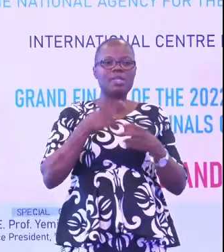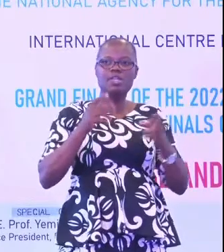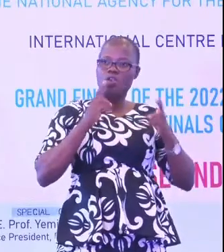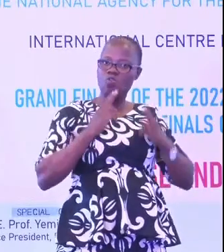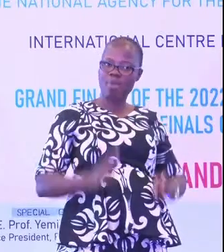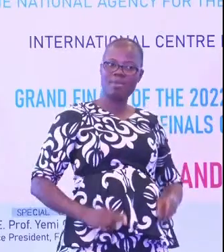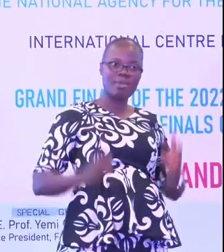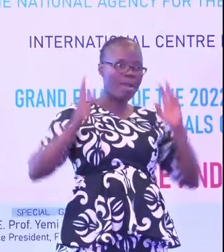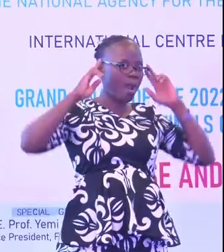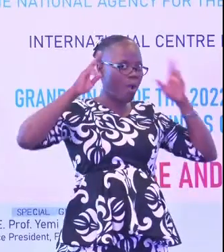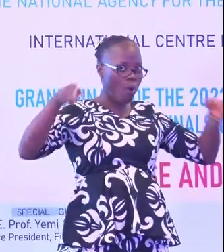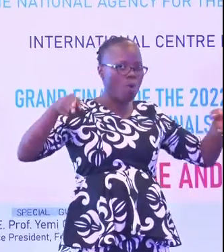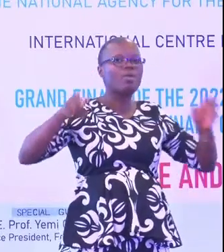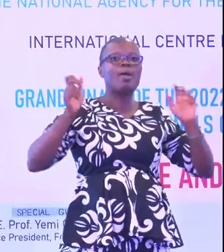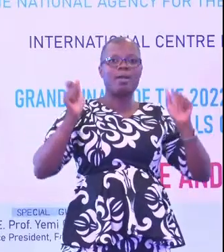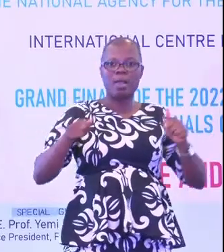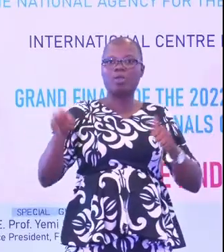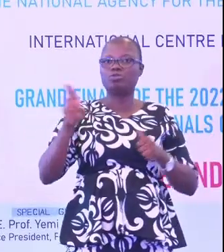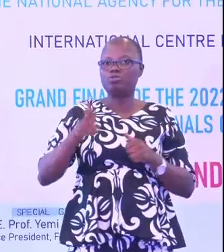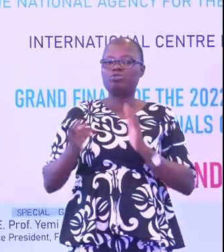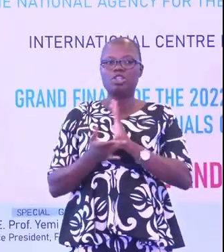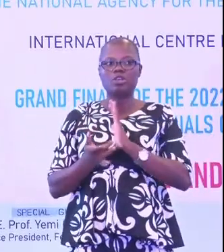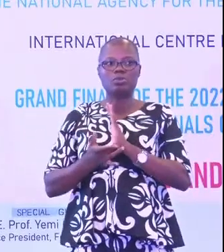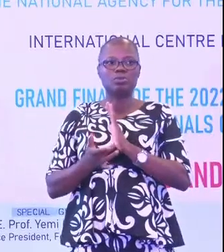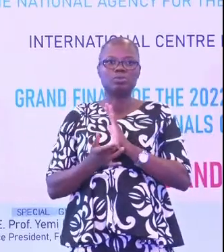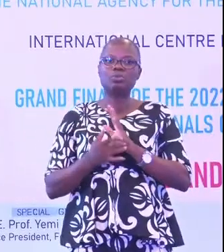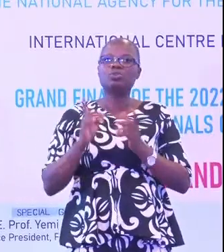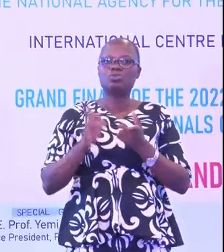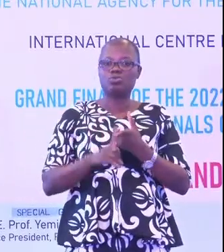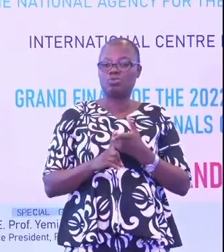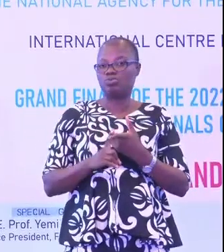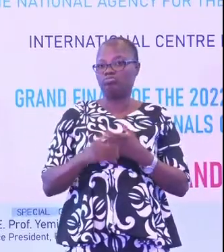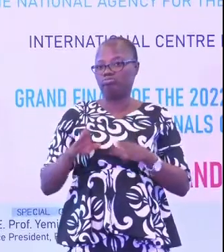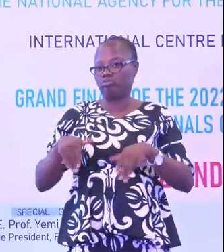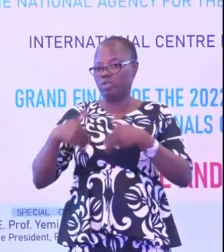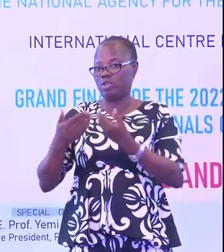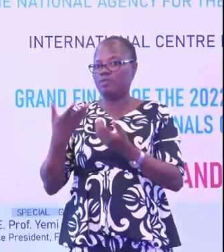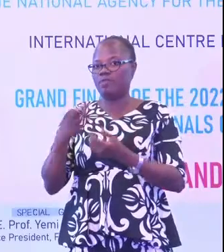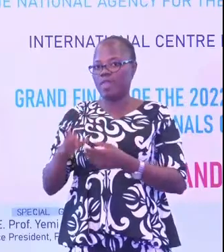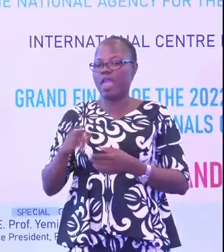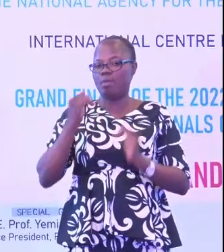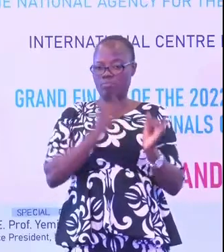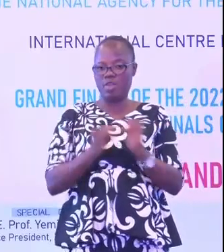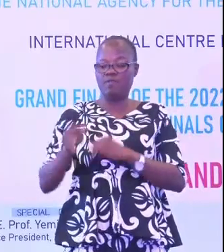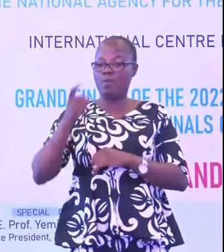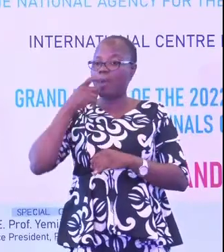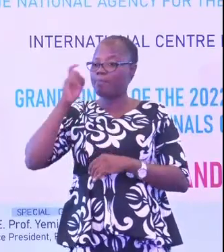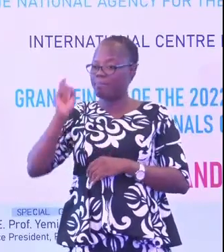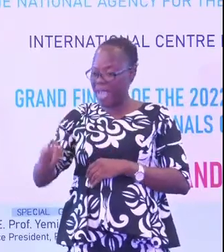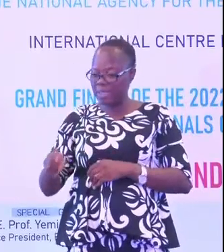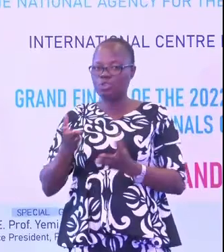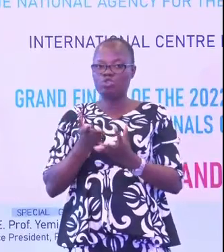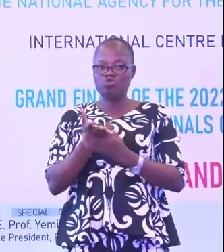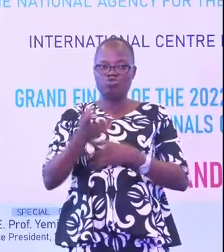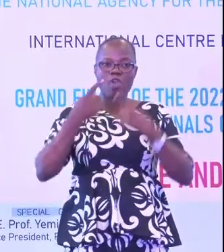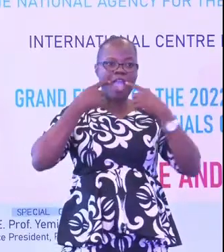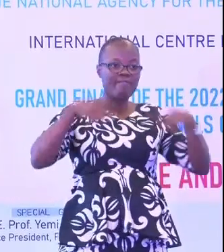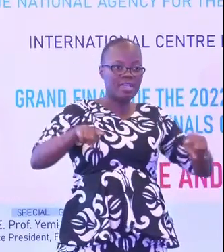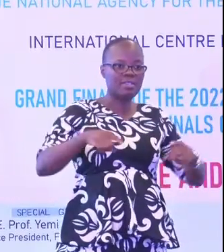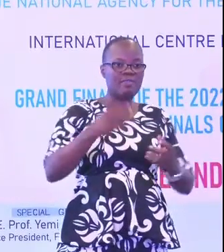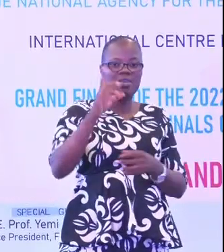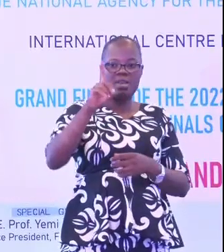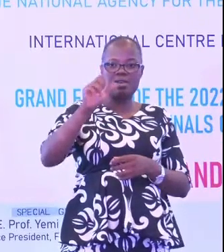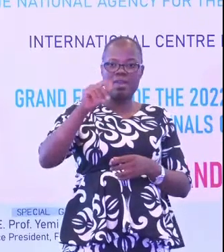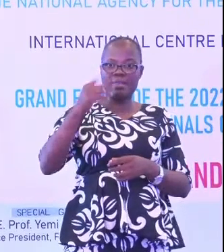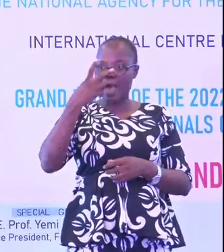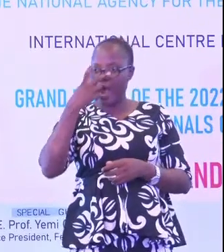humanitarian hub can use technology to discharge their individual mandates through effective data capturing